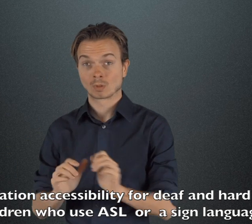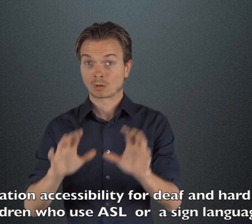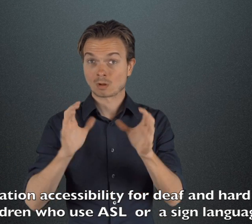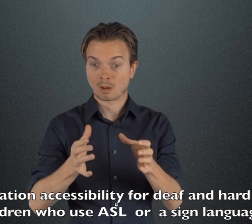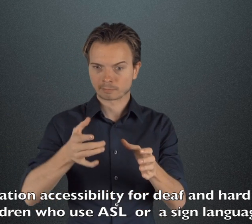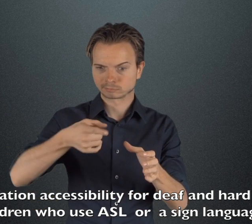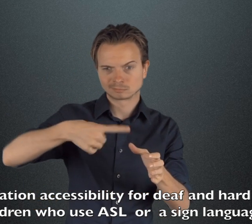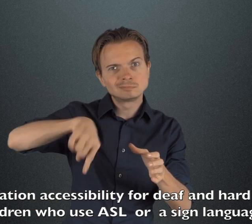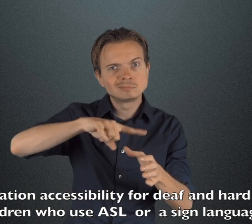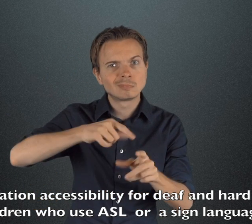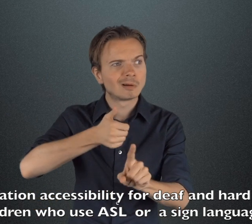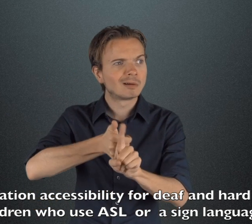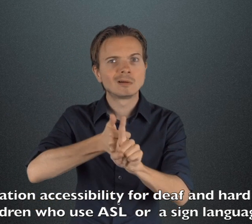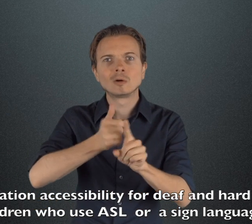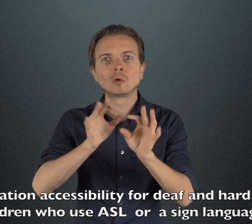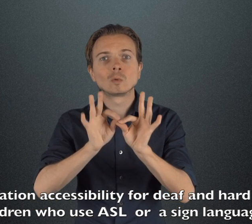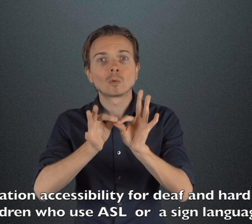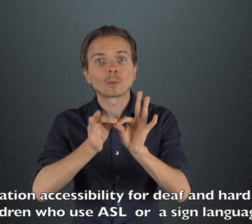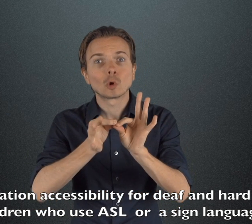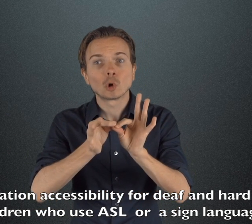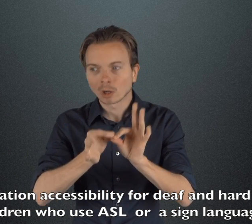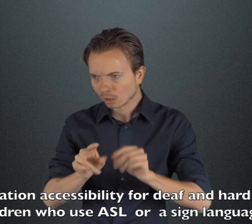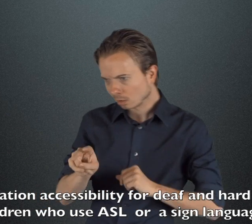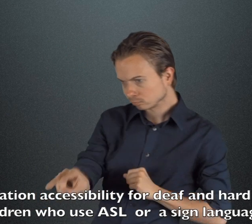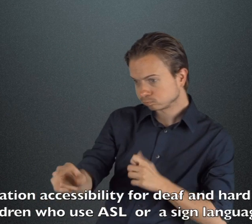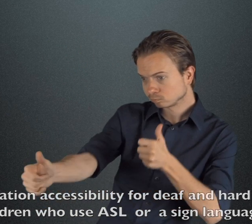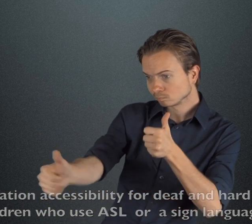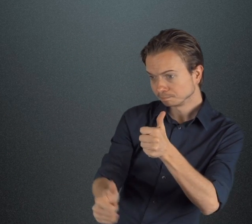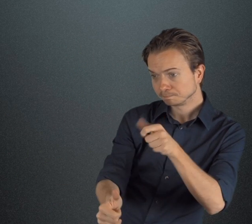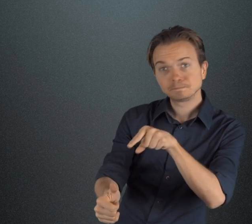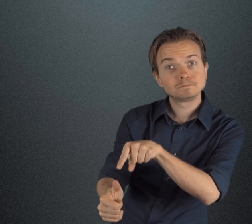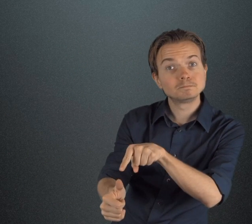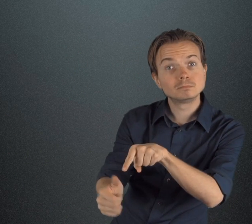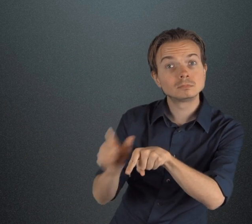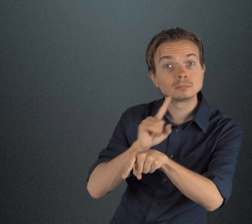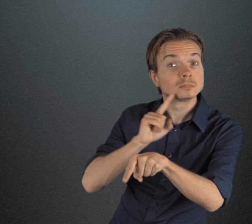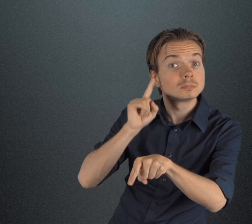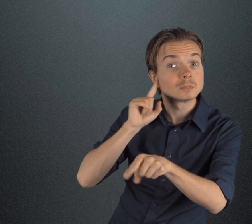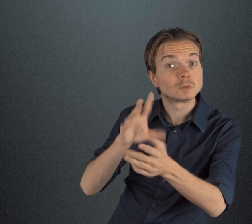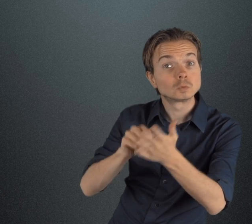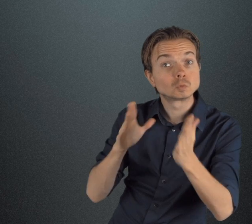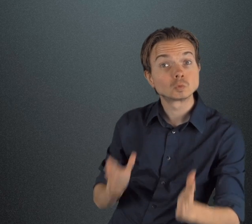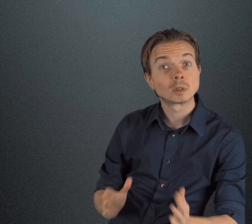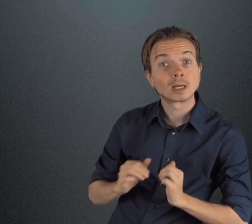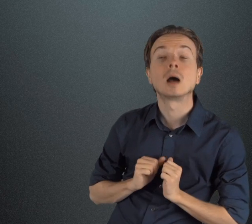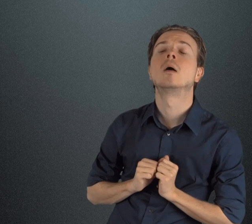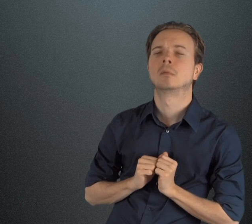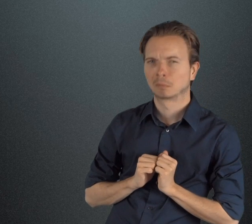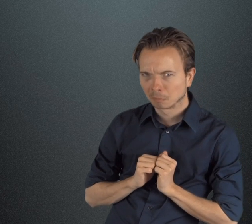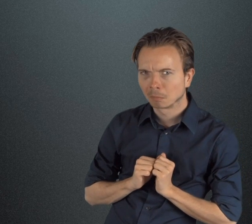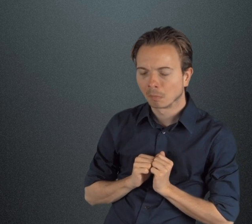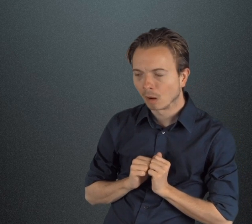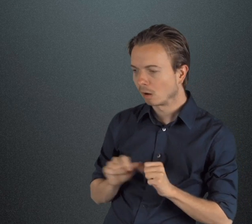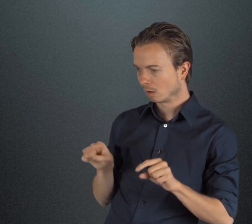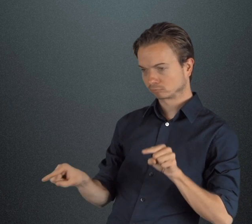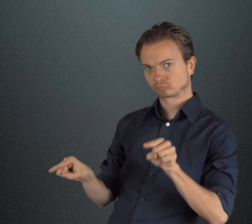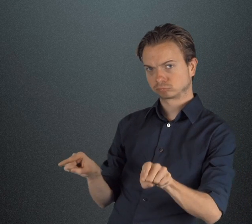is intended to improve communication accessibility for deaf and hard of hearing school children who